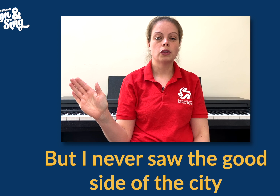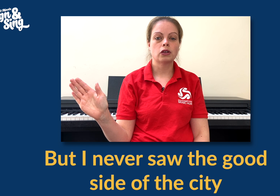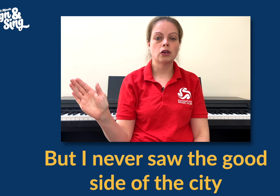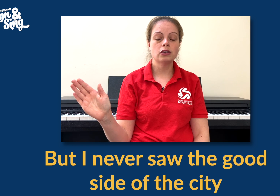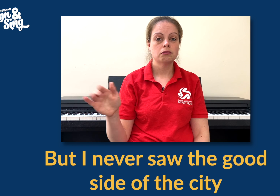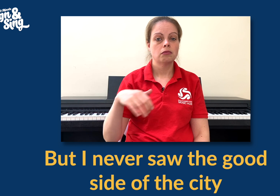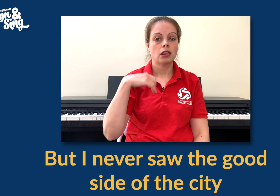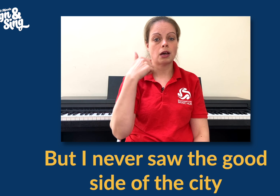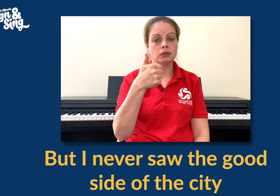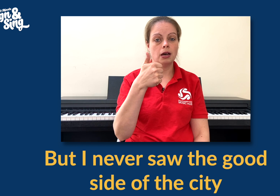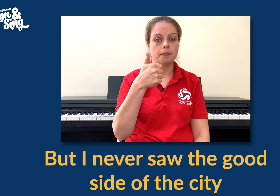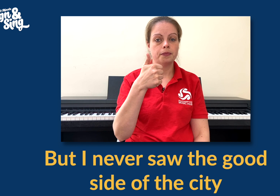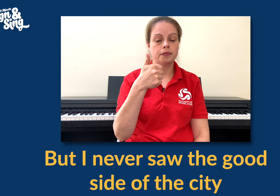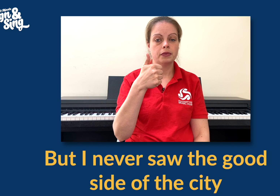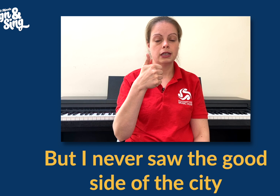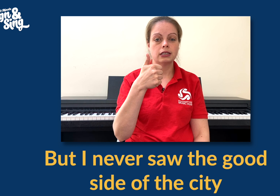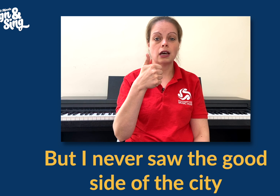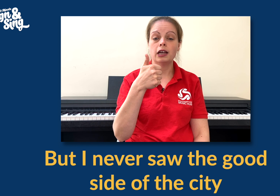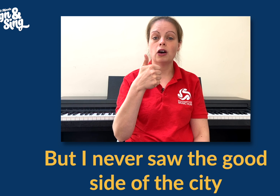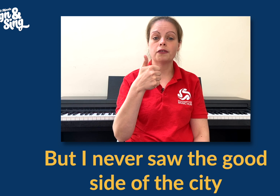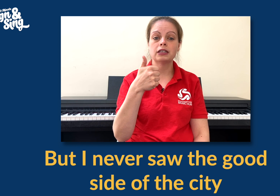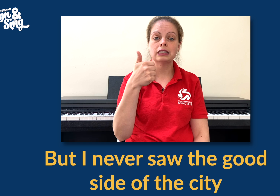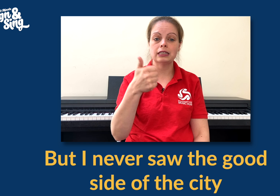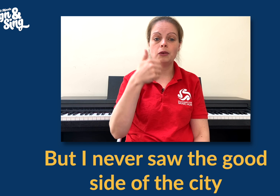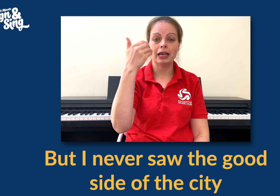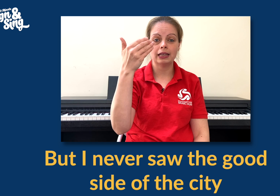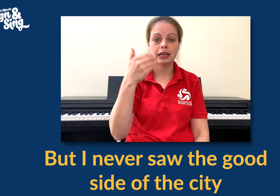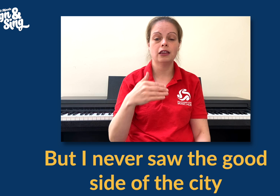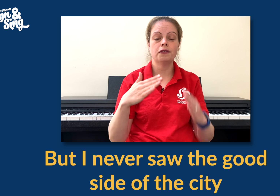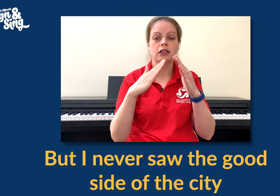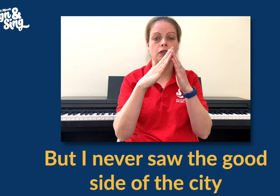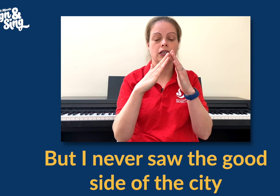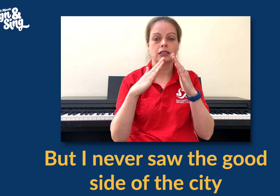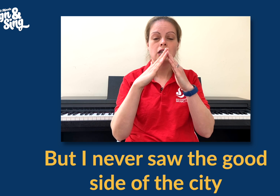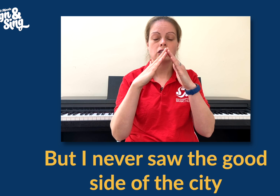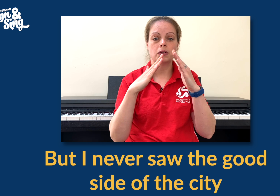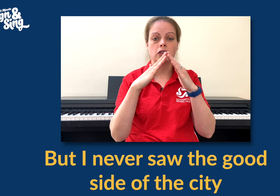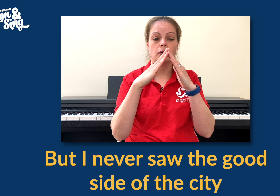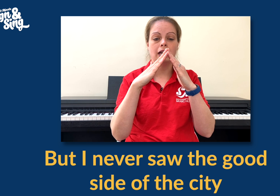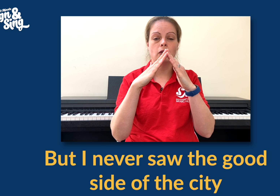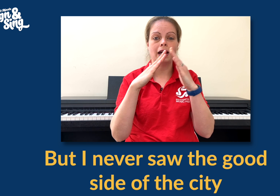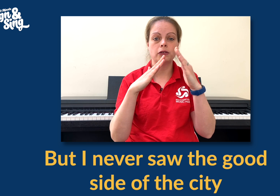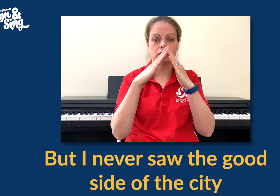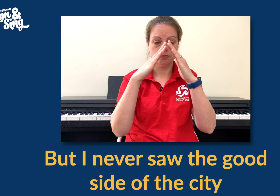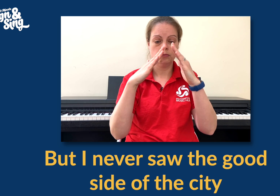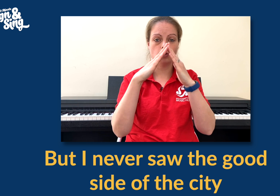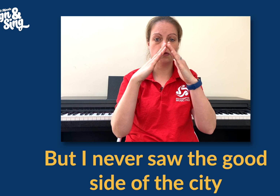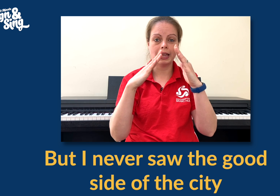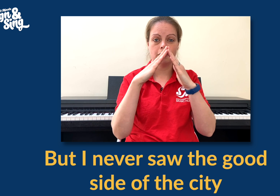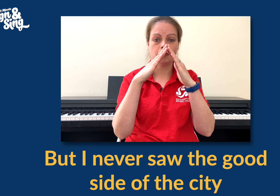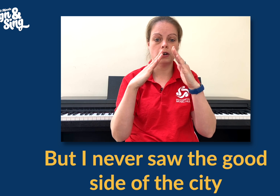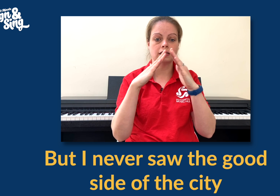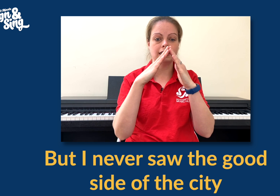saw the good, thumbs up, sign of the city. We had that in the first verse. So we're going to do our little house